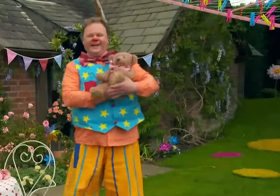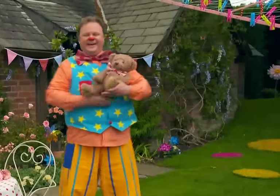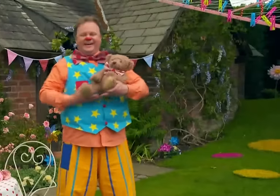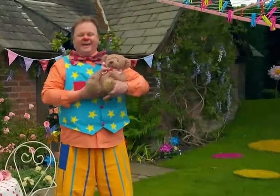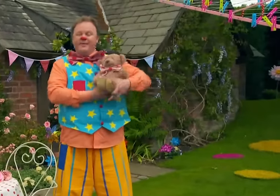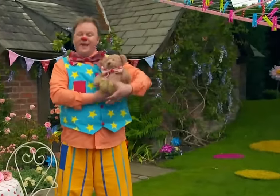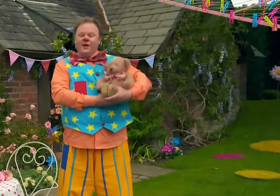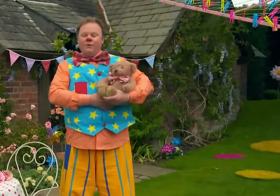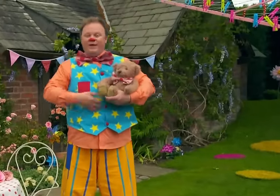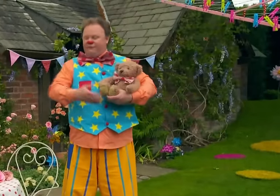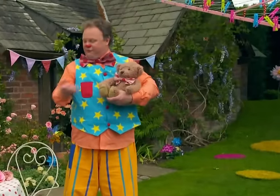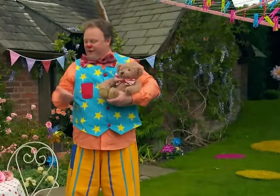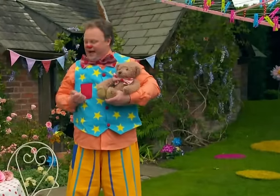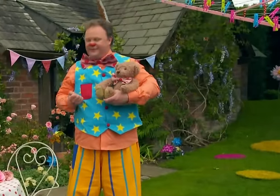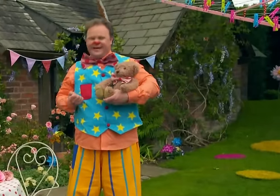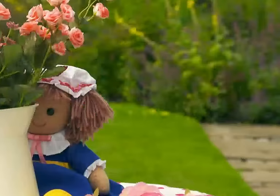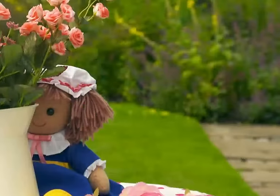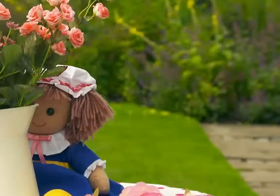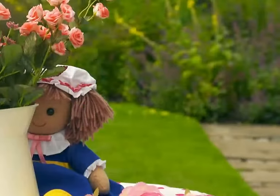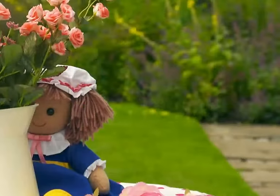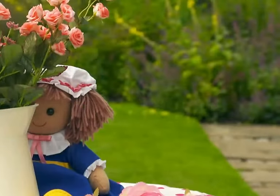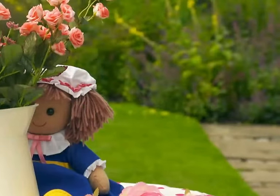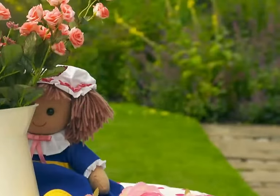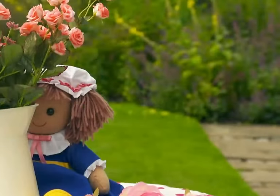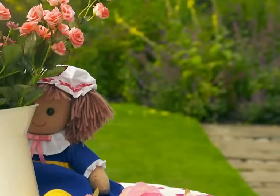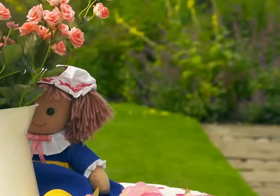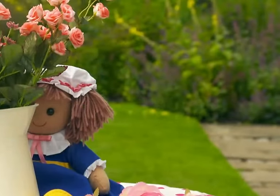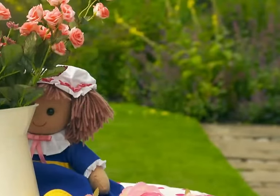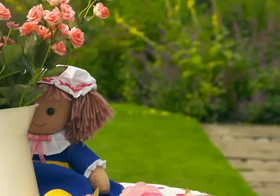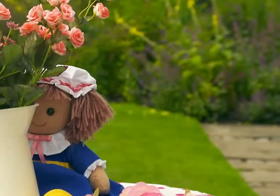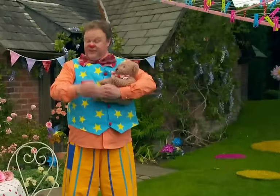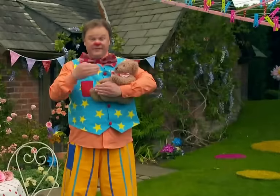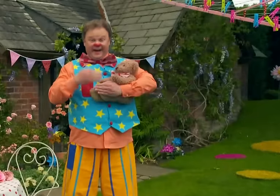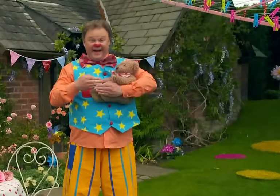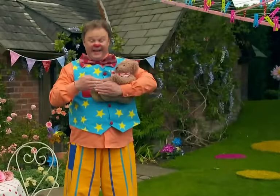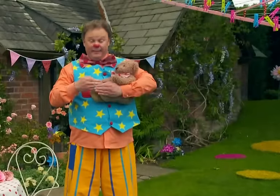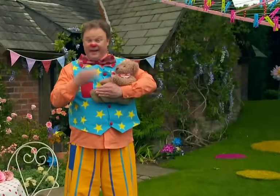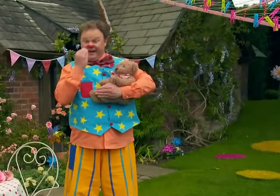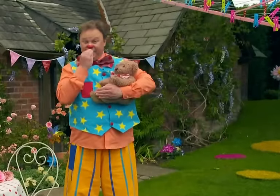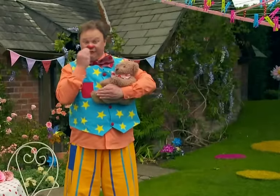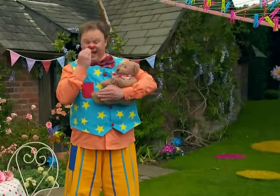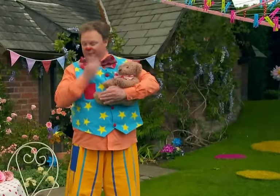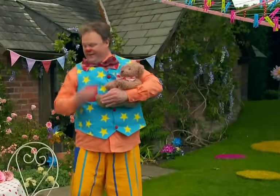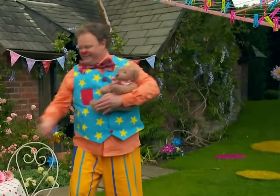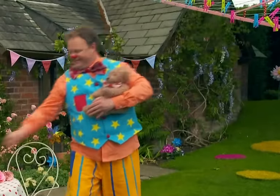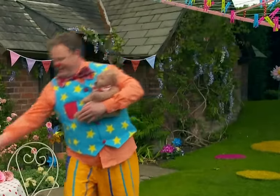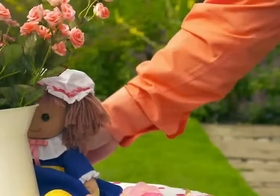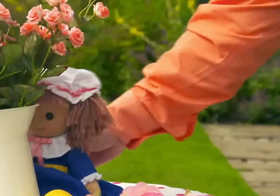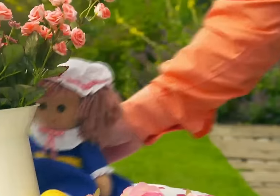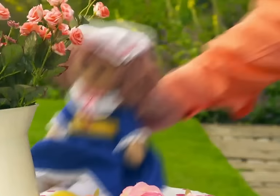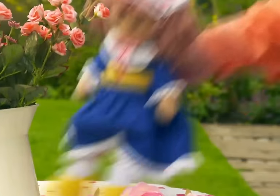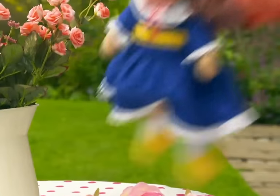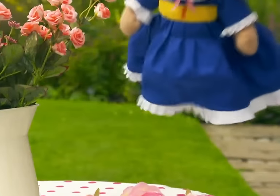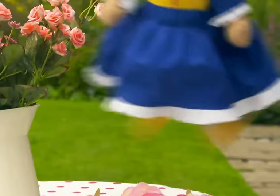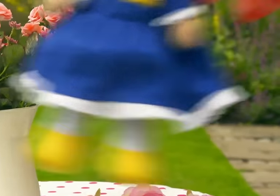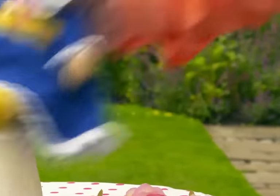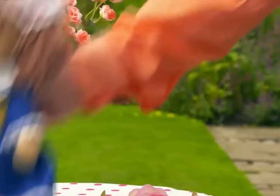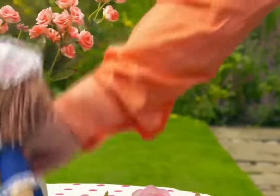look! We found her, Polly Dolly. She was hiding behind the flowers. Here she is. Woohoo!